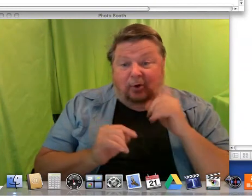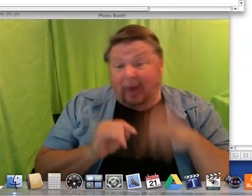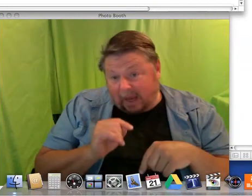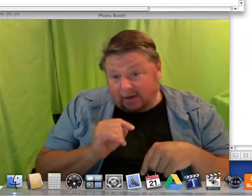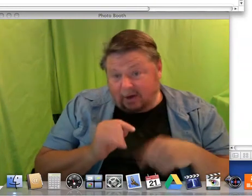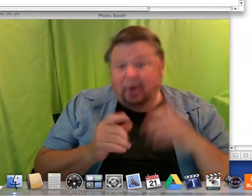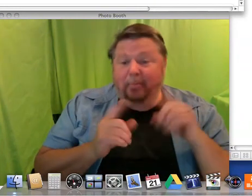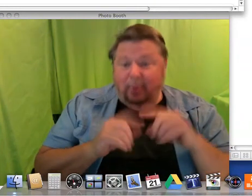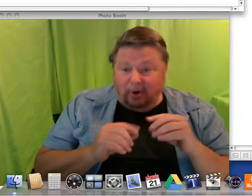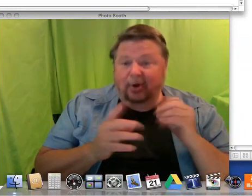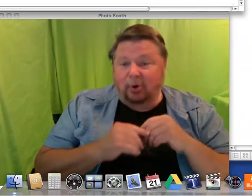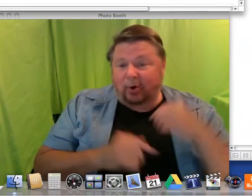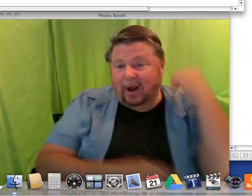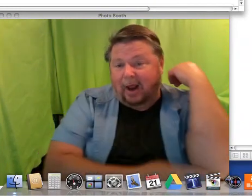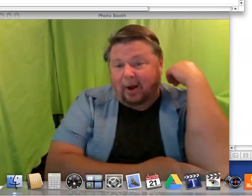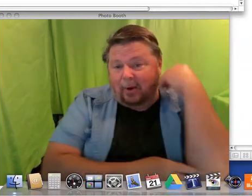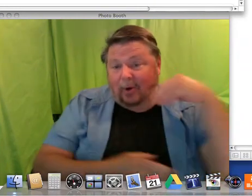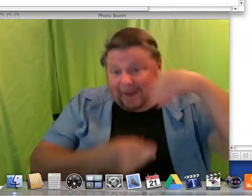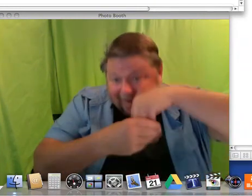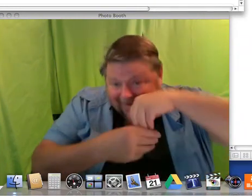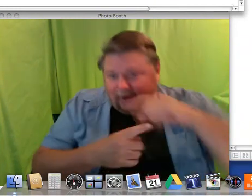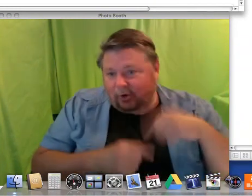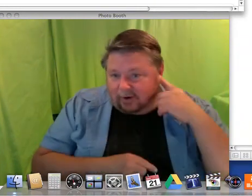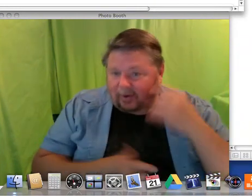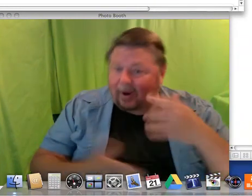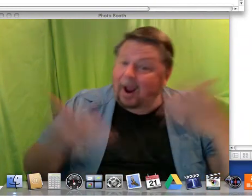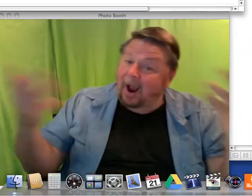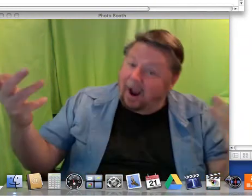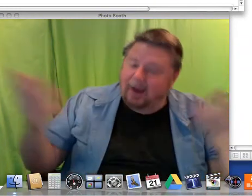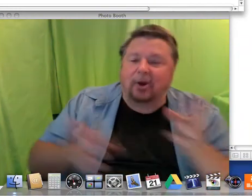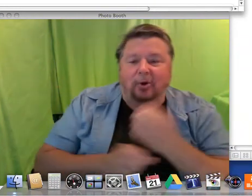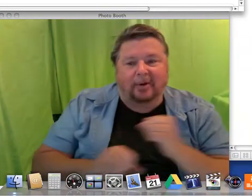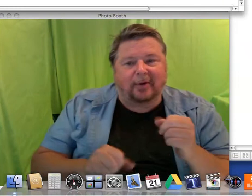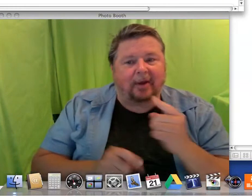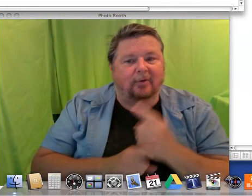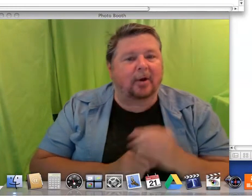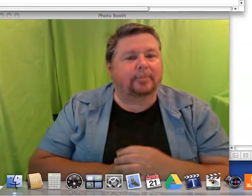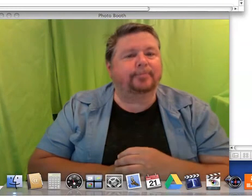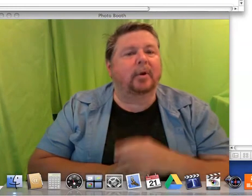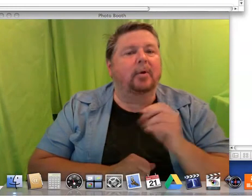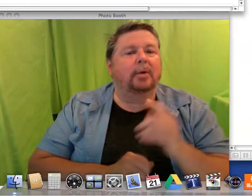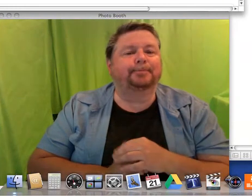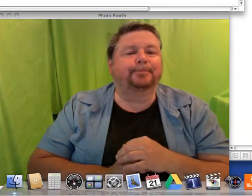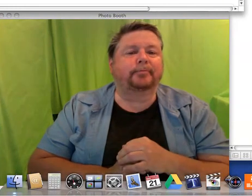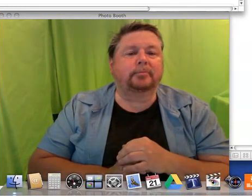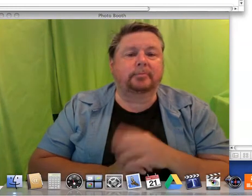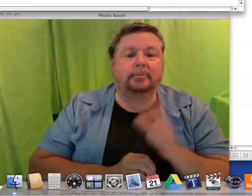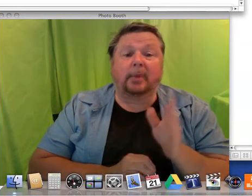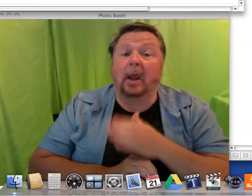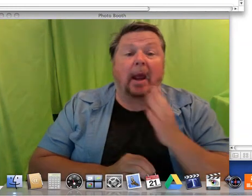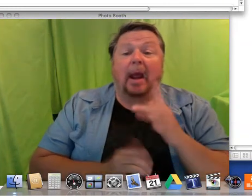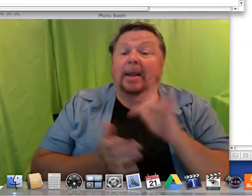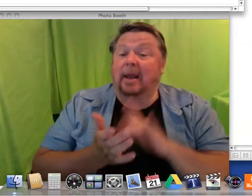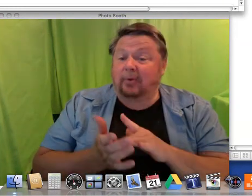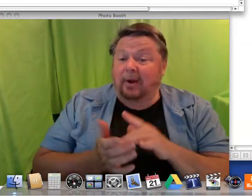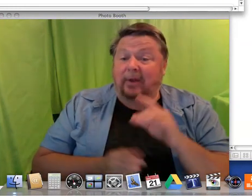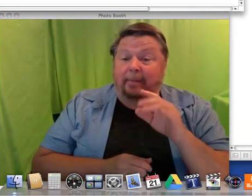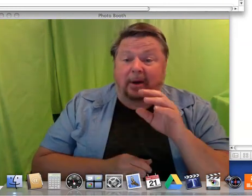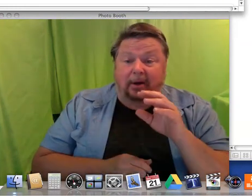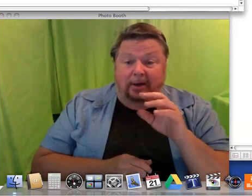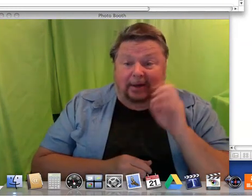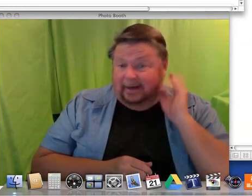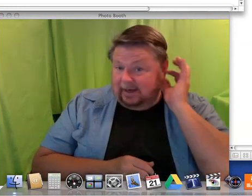since you can't put your elbow in your ear, you'd be safe, right? Okay. Next, we have